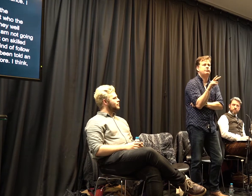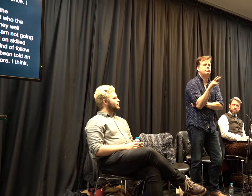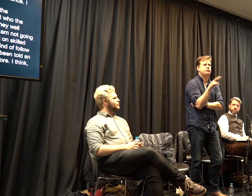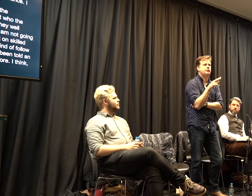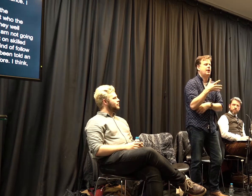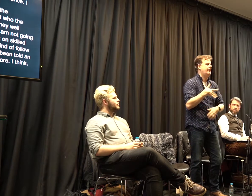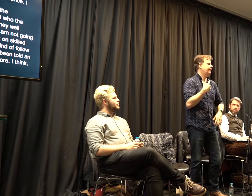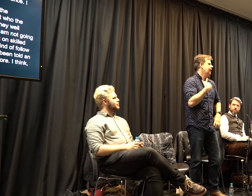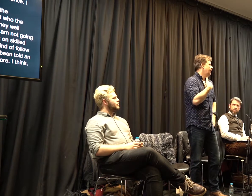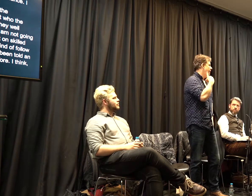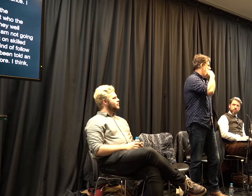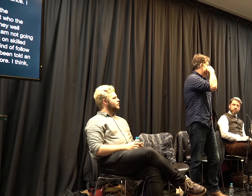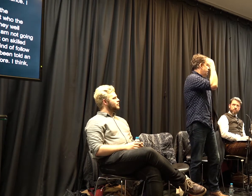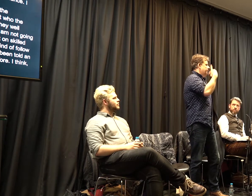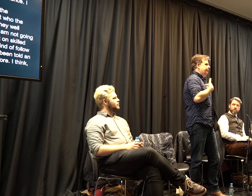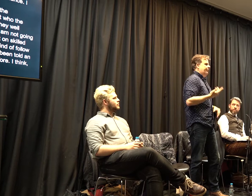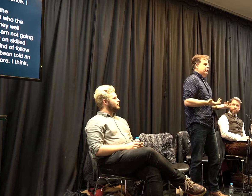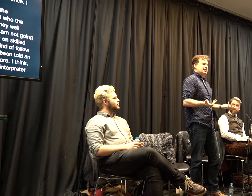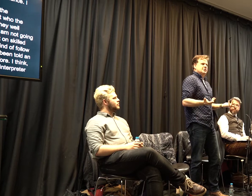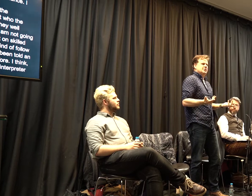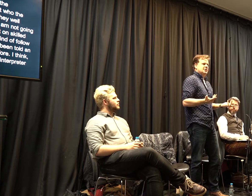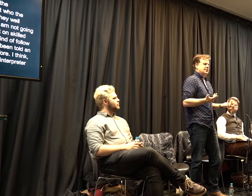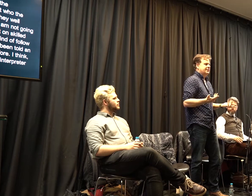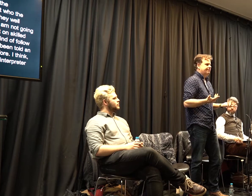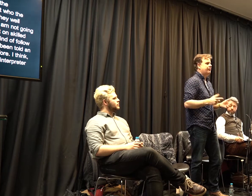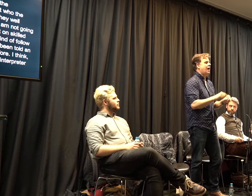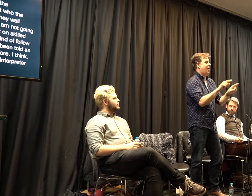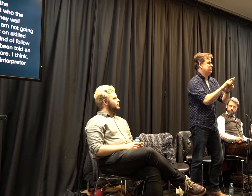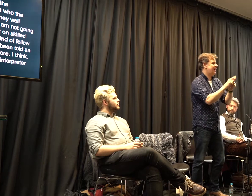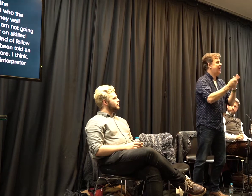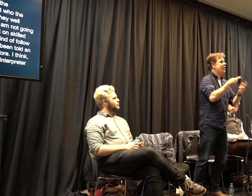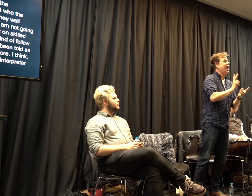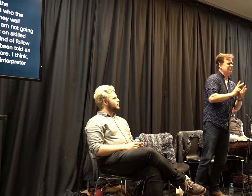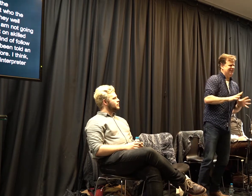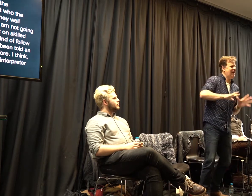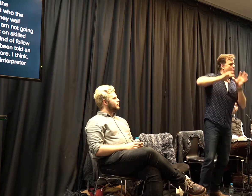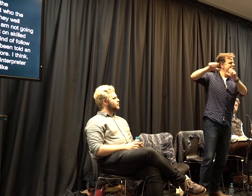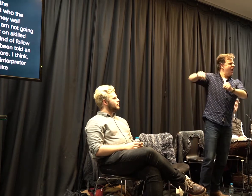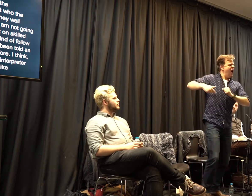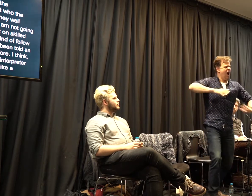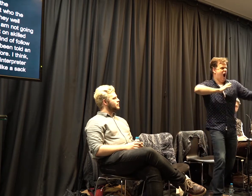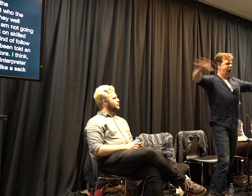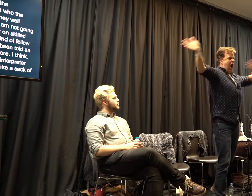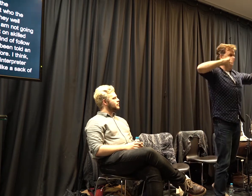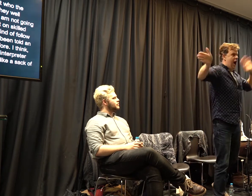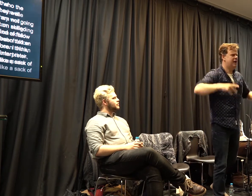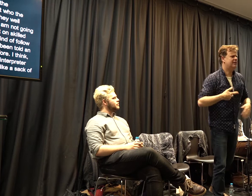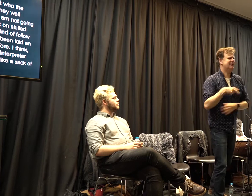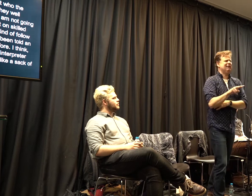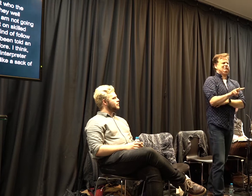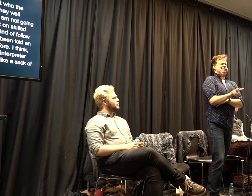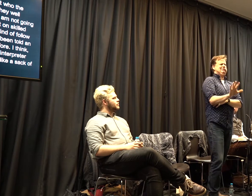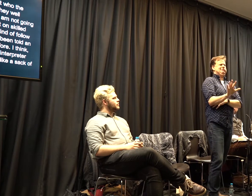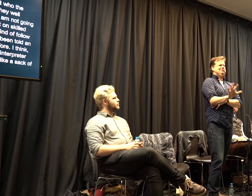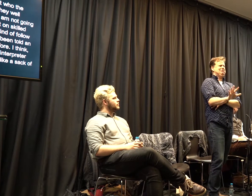ground, slouched over like a sack of potatoes. I feel embarrassed. And sometimes you have other